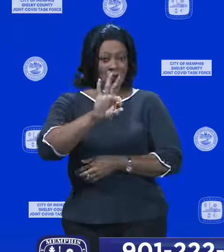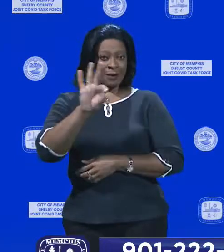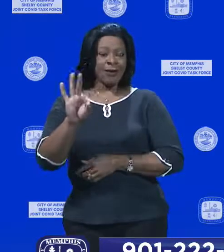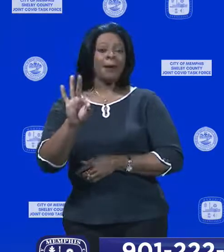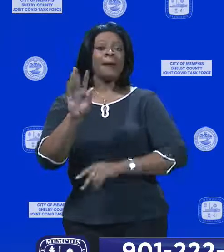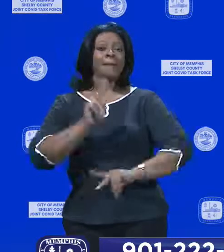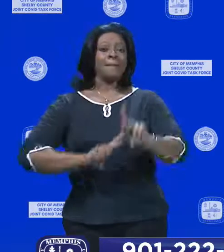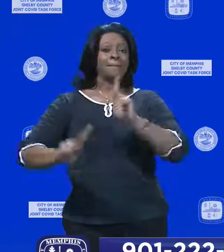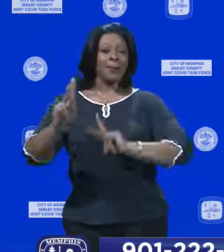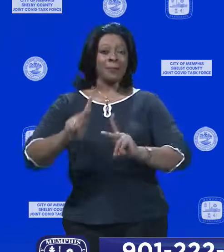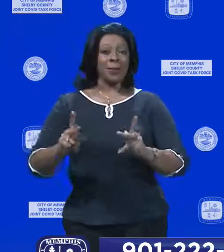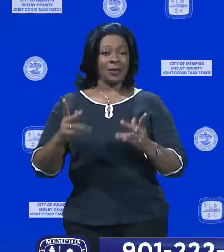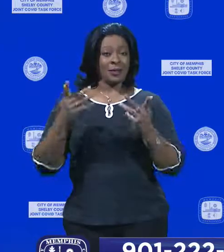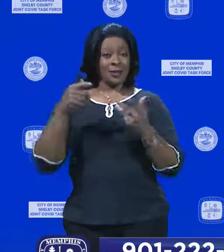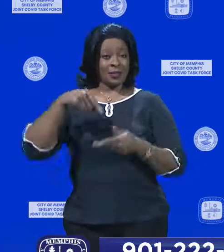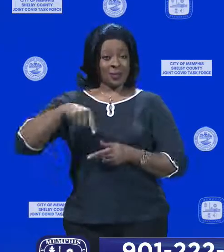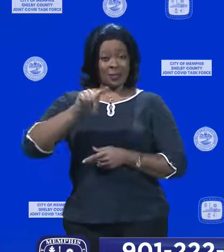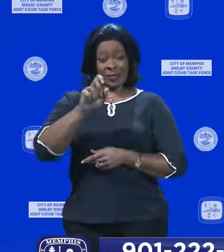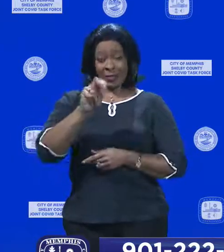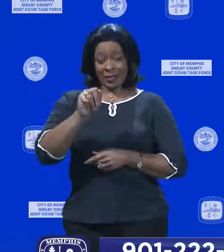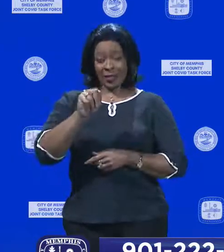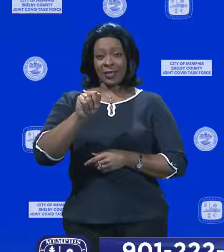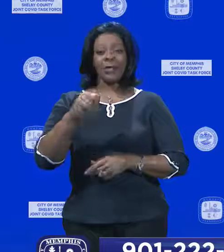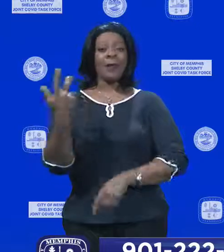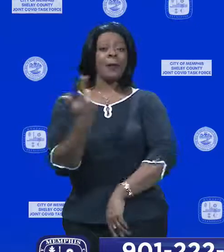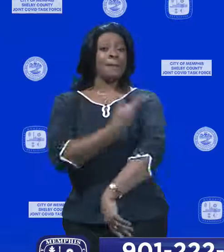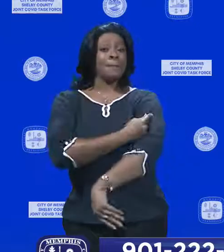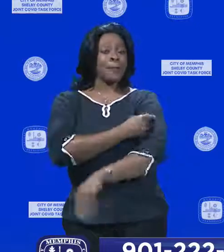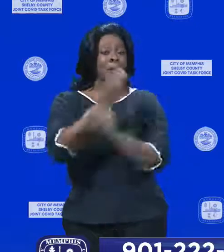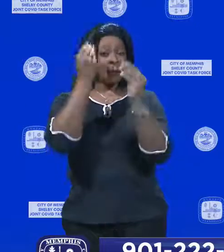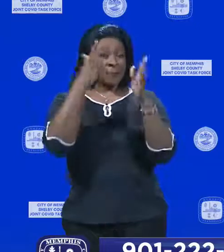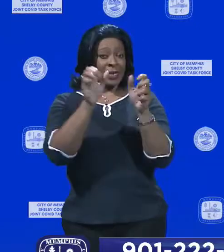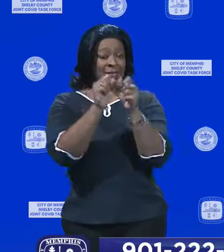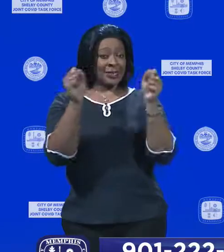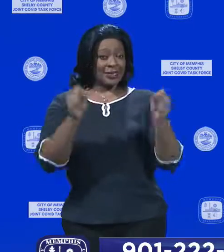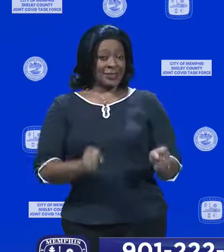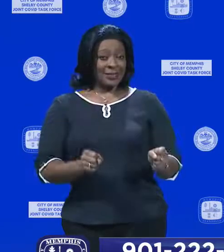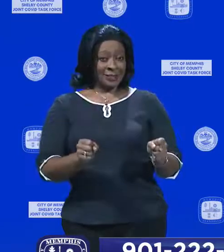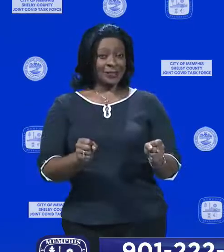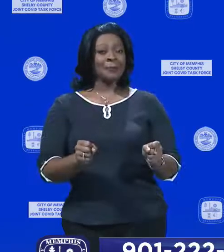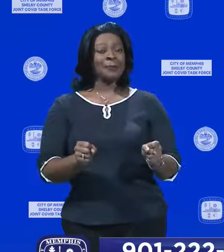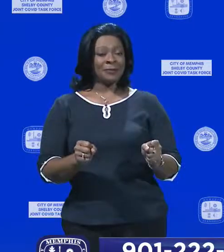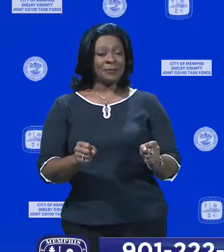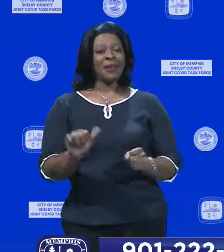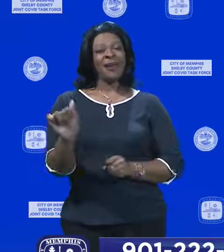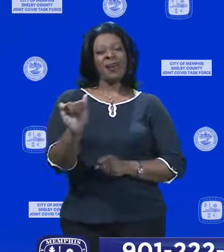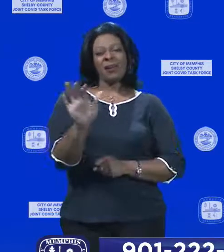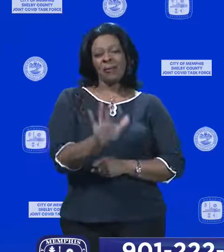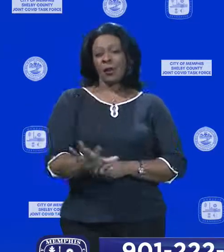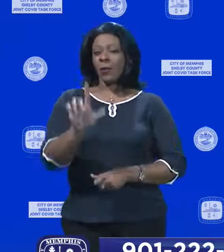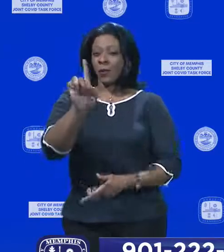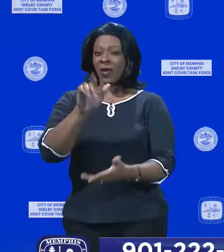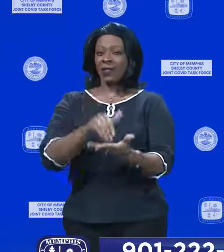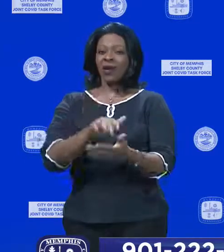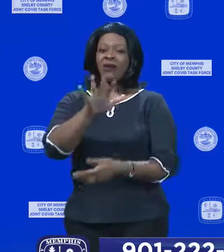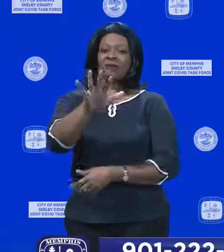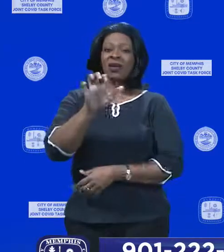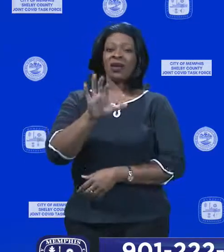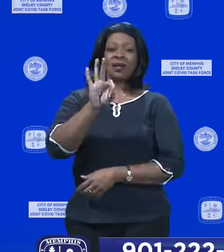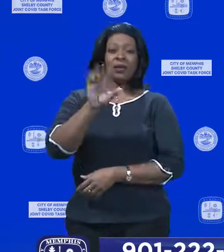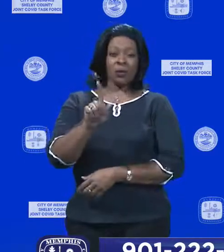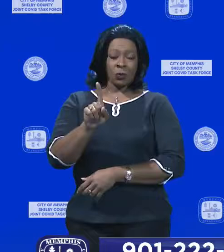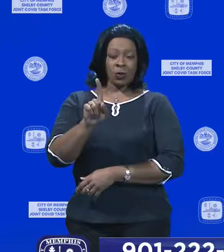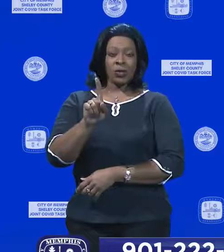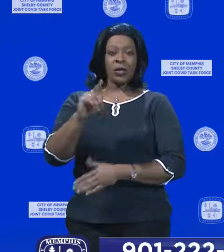369,299 people in the Tennessee Immunization Information System, and we are averaging